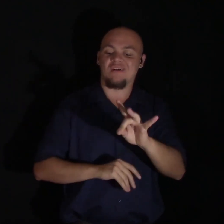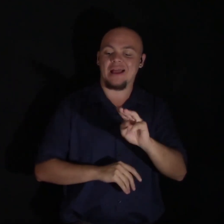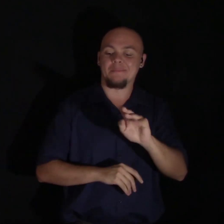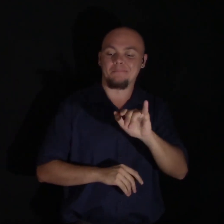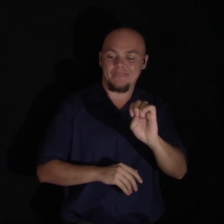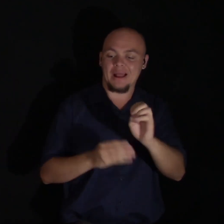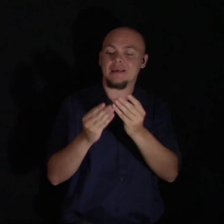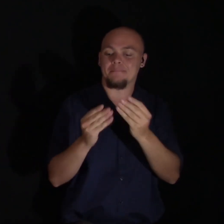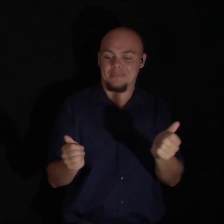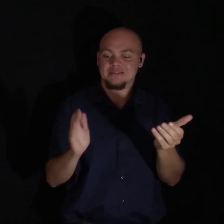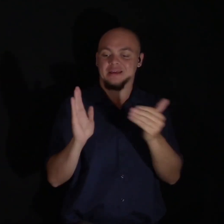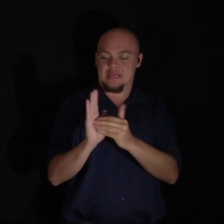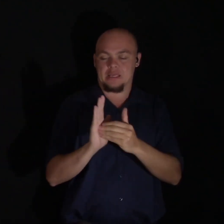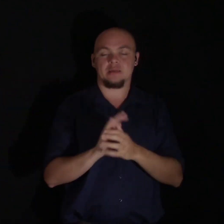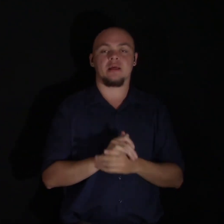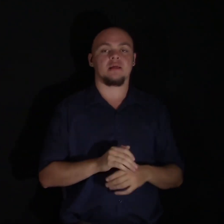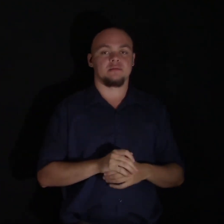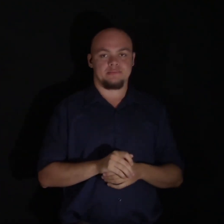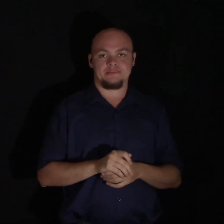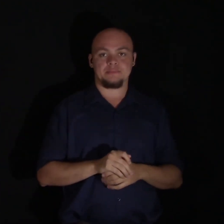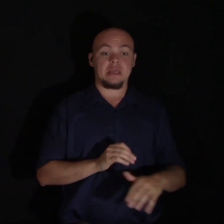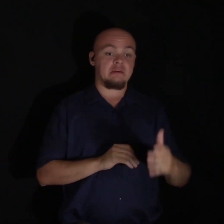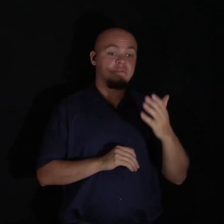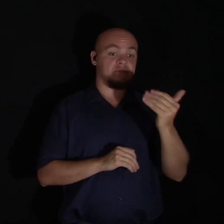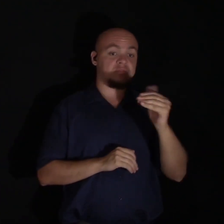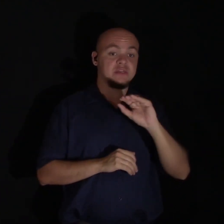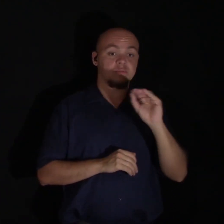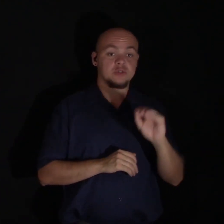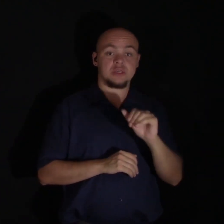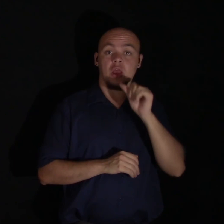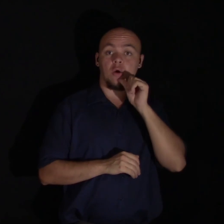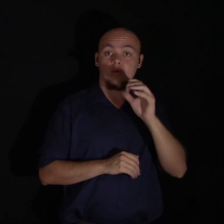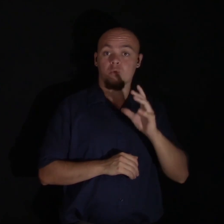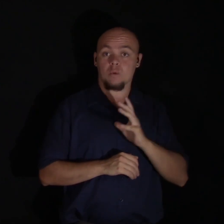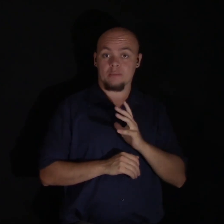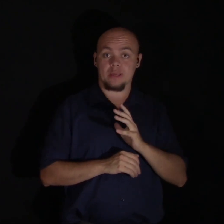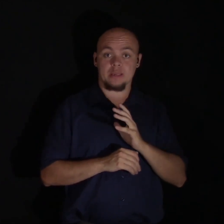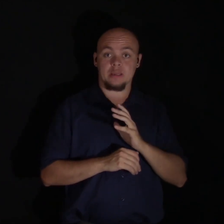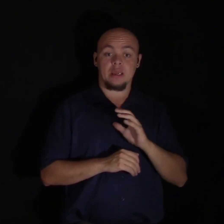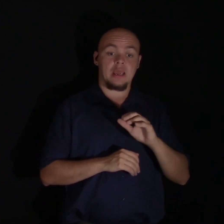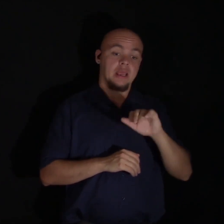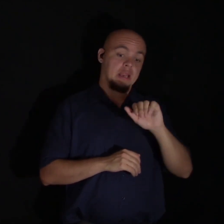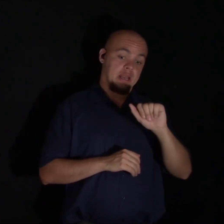Did you know that roughly 15% of women in Afghanistan are literate?